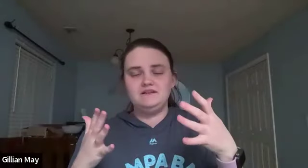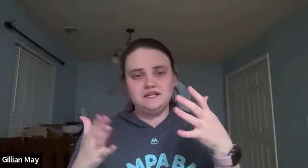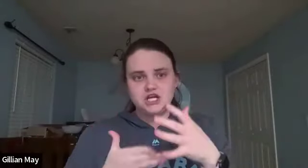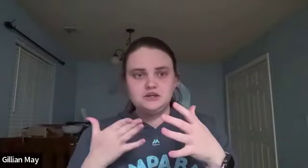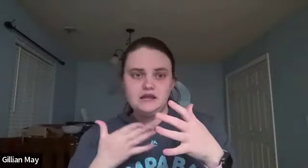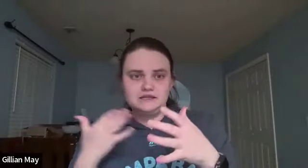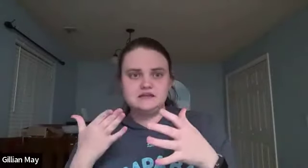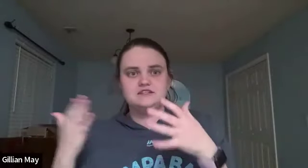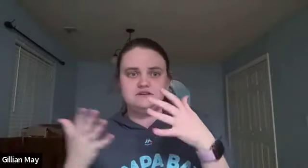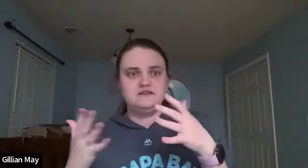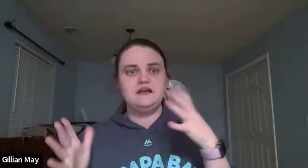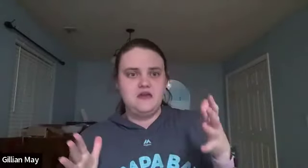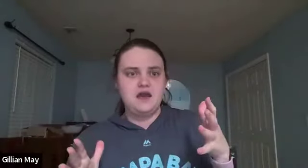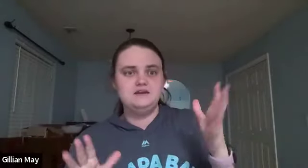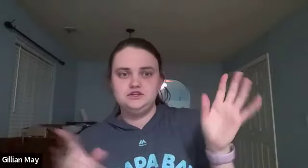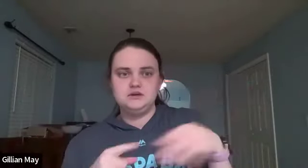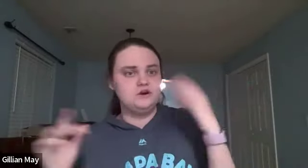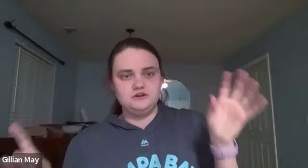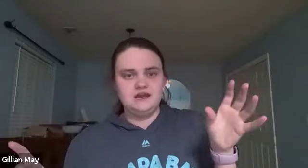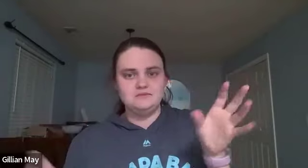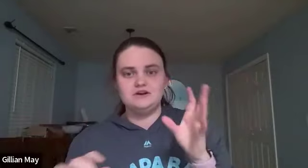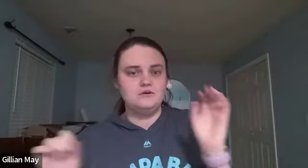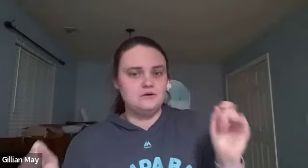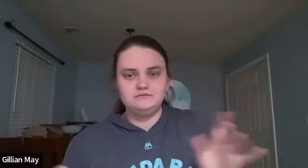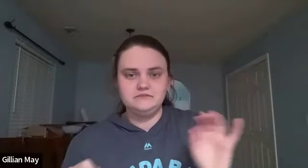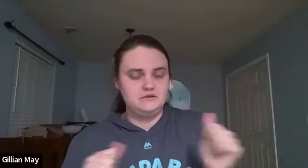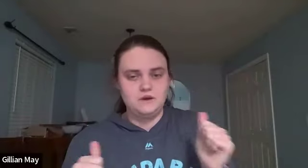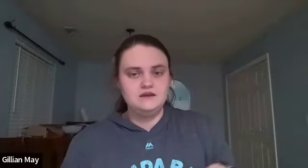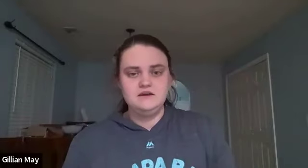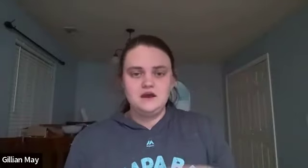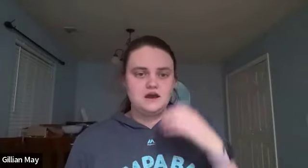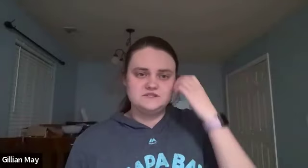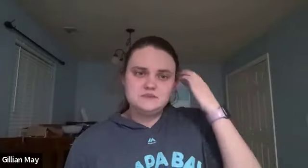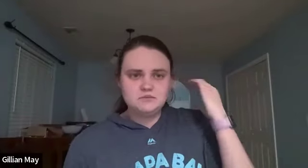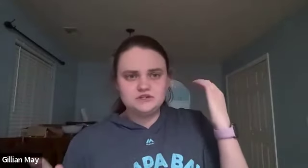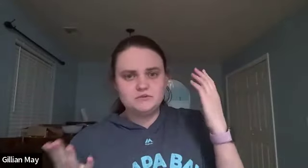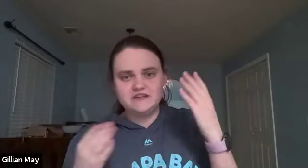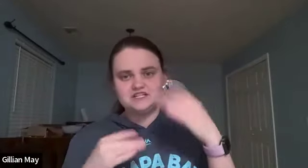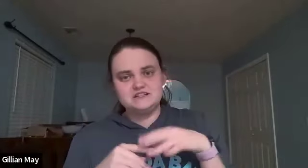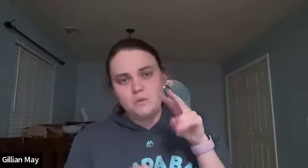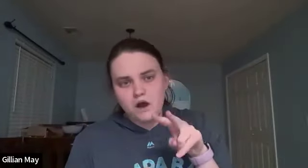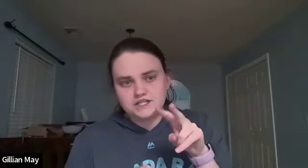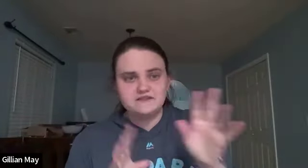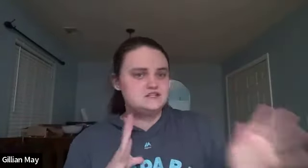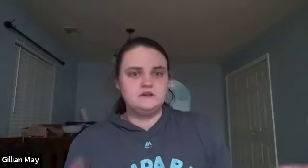like check your hand signs or anything like that, you can put on your camera or either way. Some people do it where they just like to watch, and that's totally